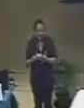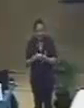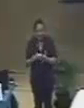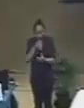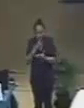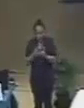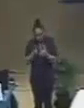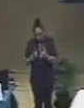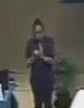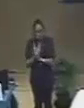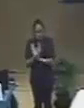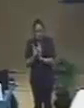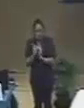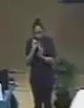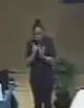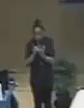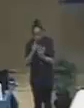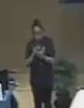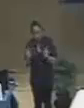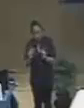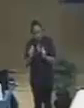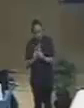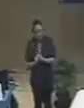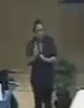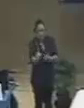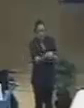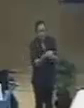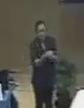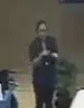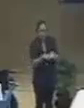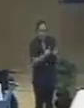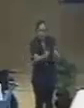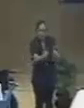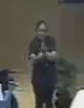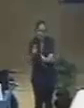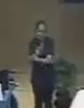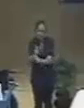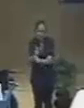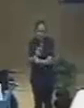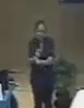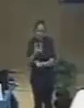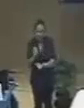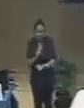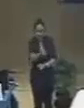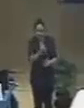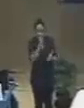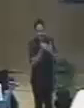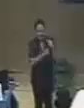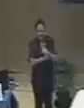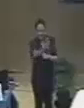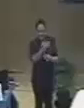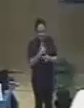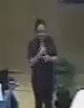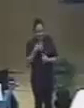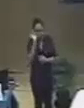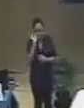those tools. Whether we like it or not, they're going to be out in the workforce working with a whole lot of things we don't understand. So we